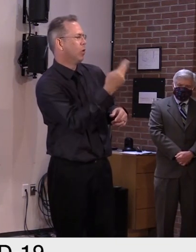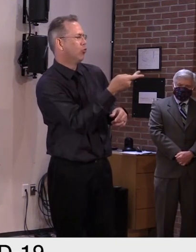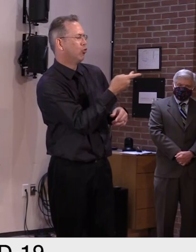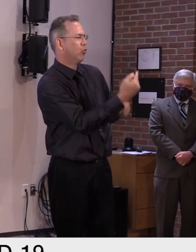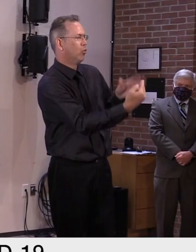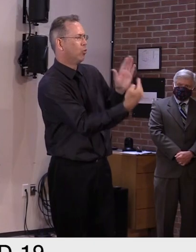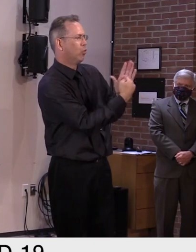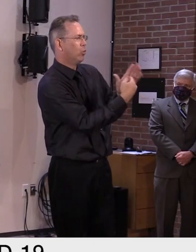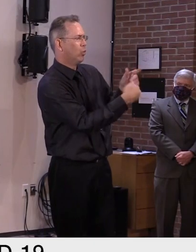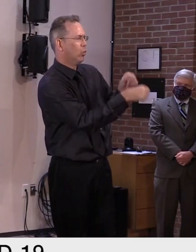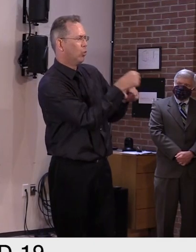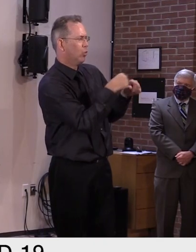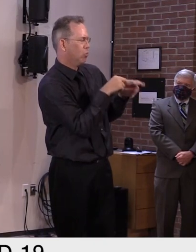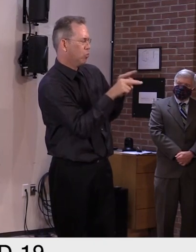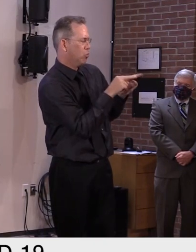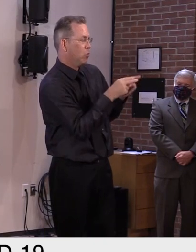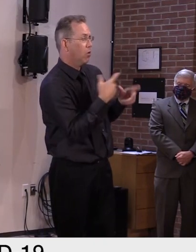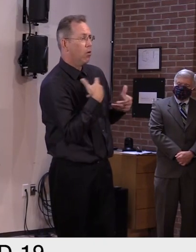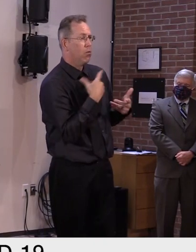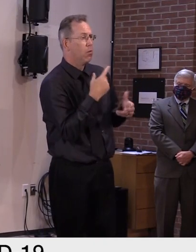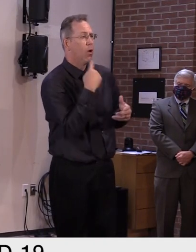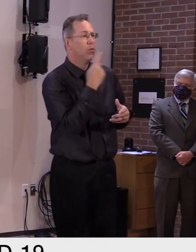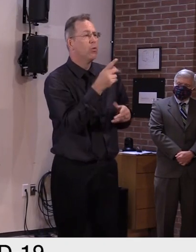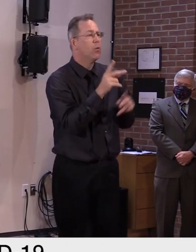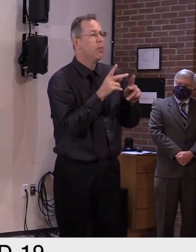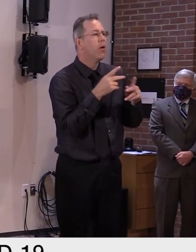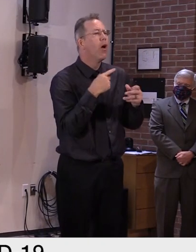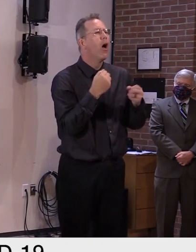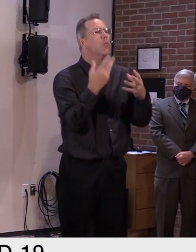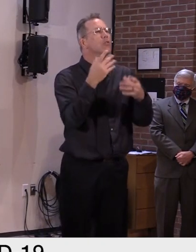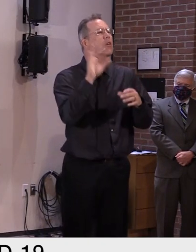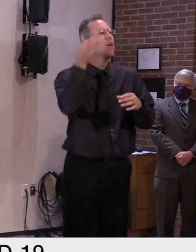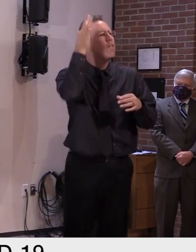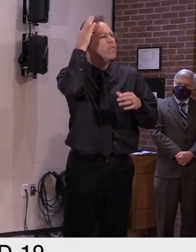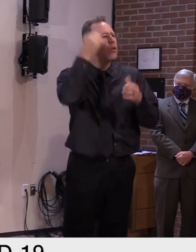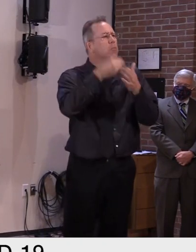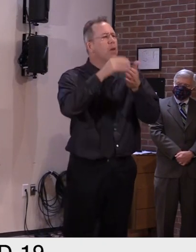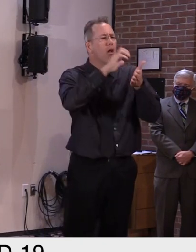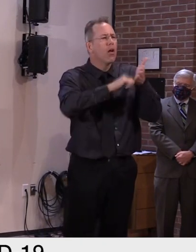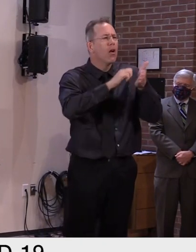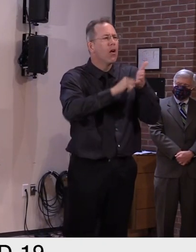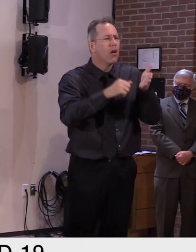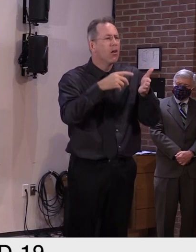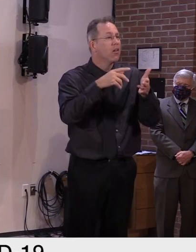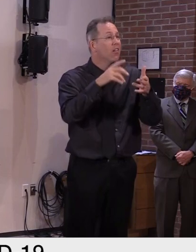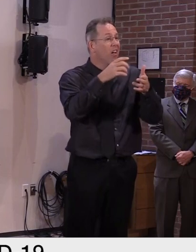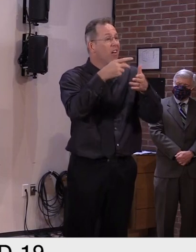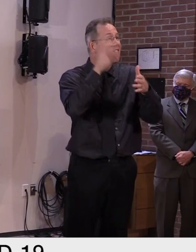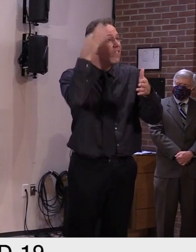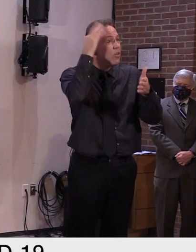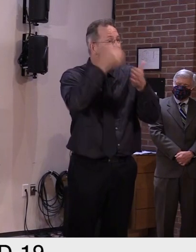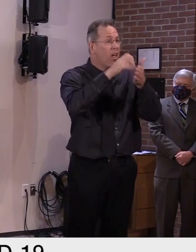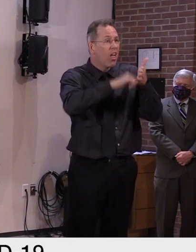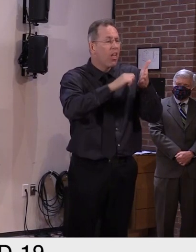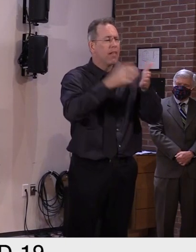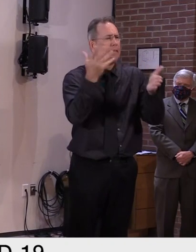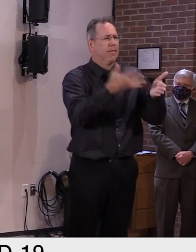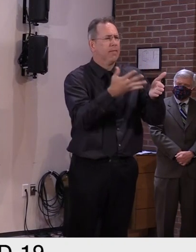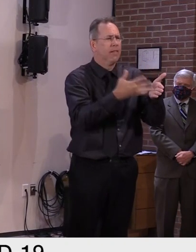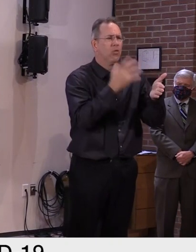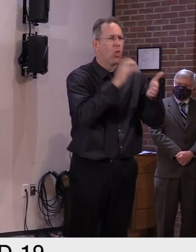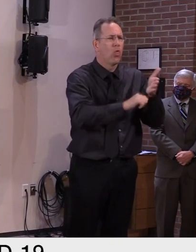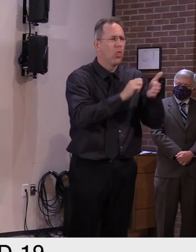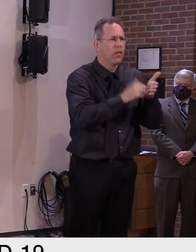their withholding at this point. But it's really a case-by-case basis. There are a lot of factors that go into what the